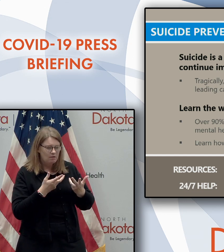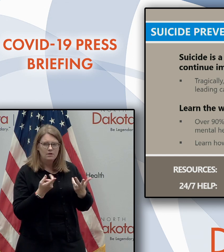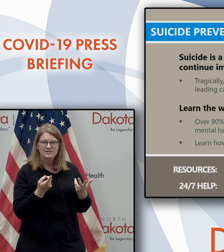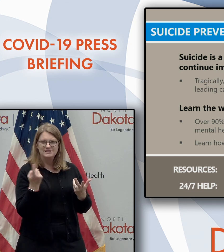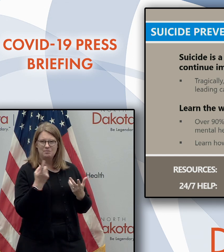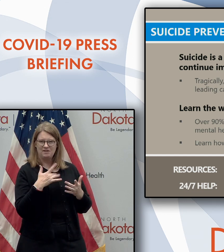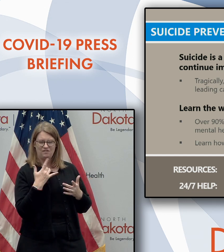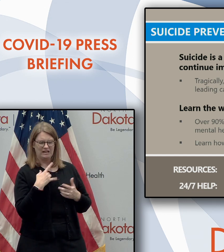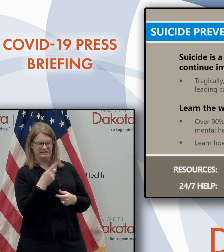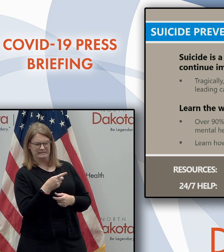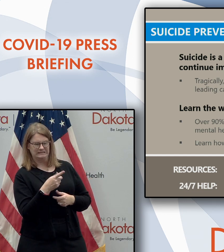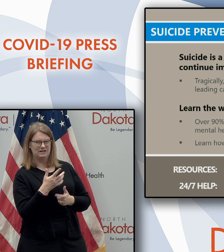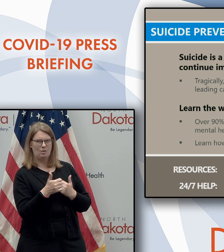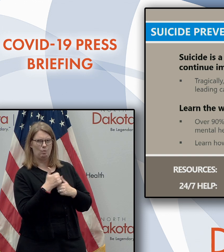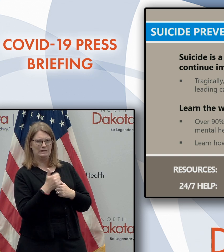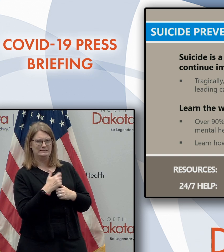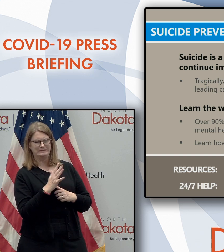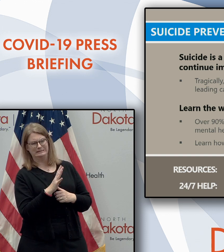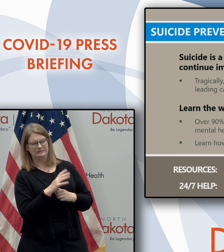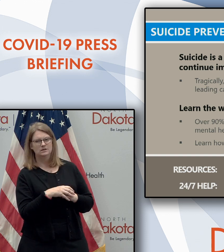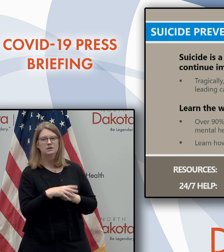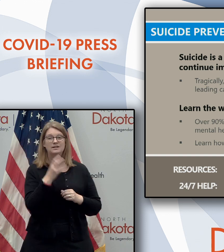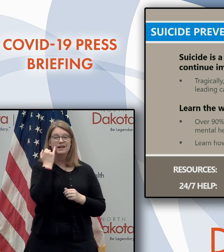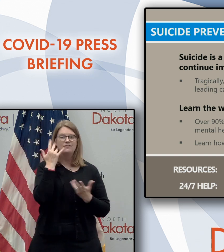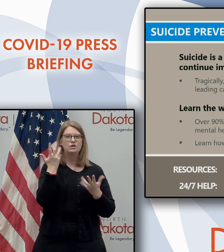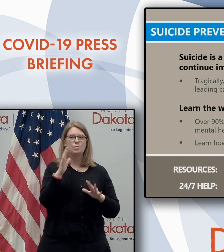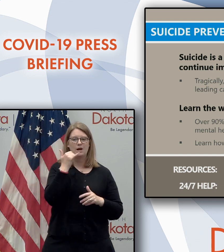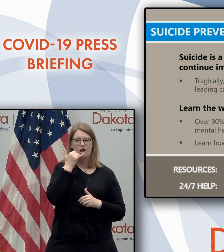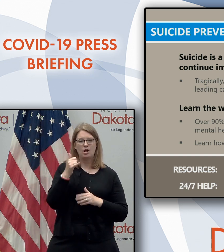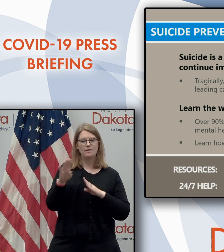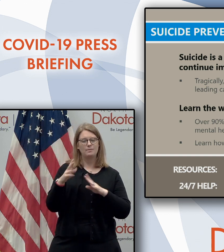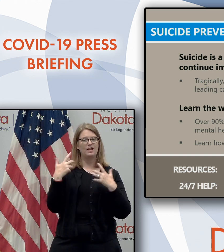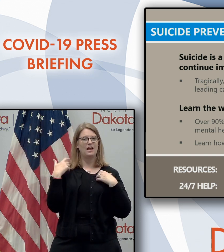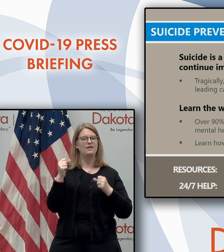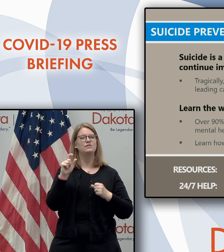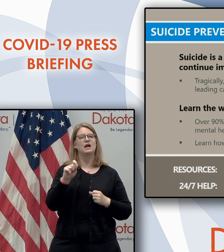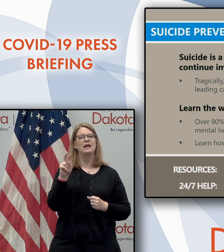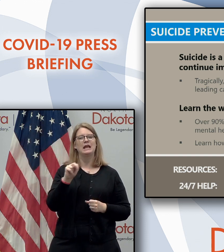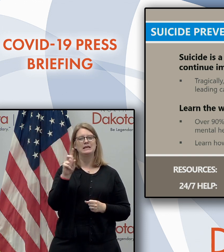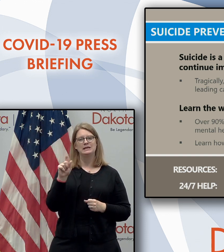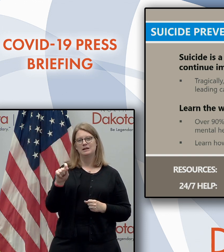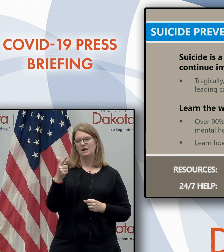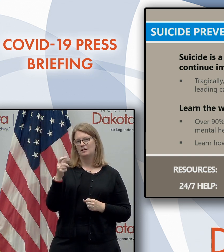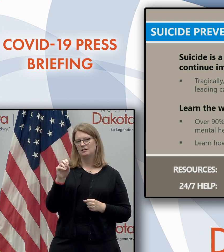may be at risk. Also, if you don't want to call, you can go to the